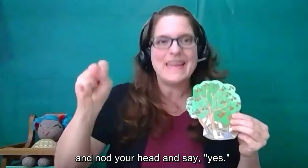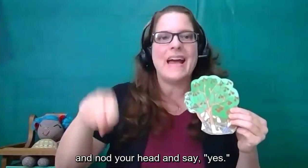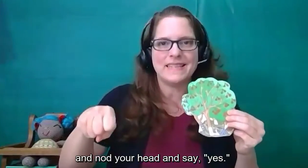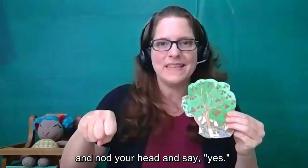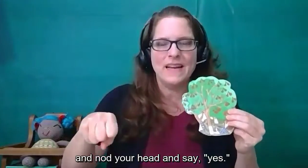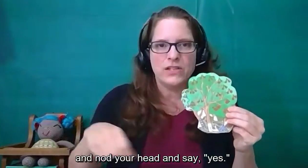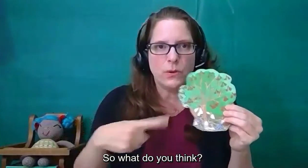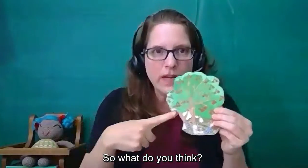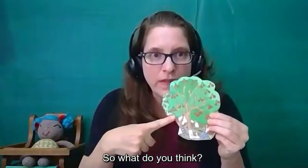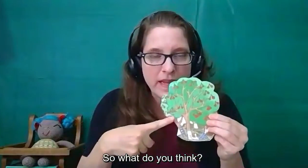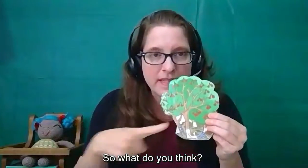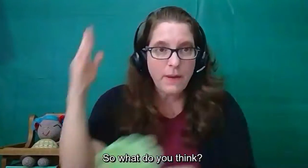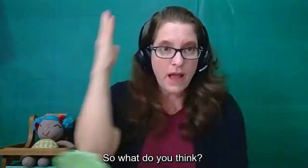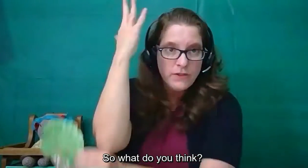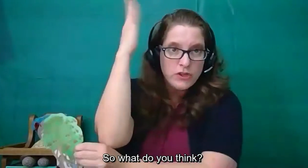yes. So what do you think? Is it behind the tree?